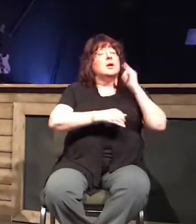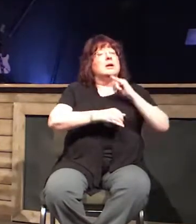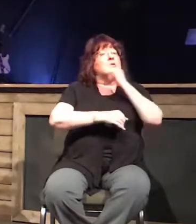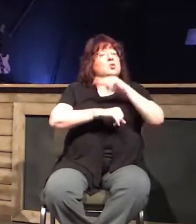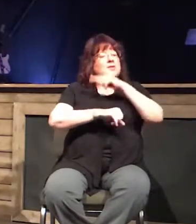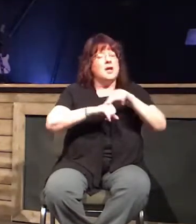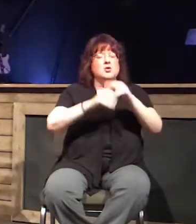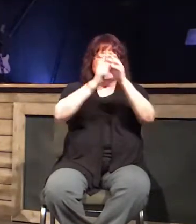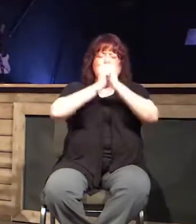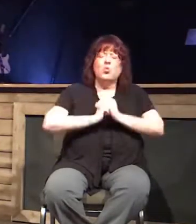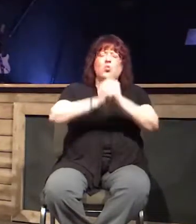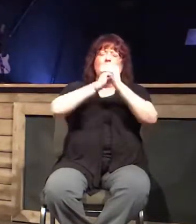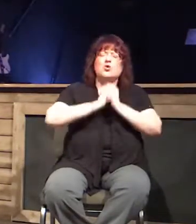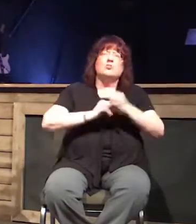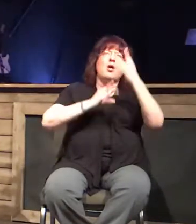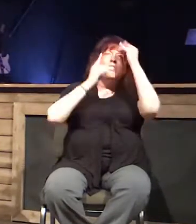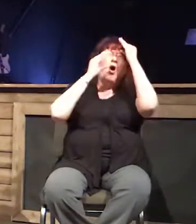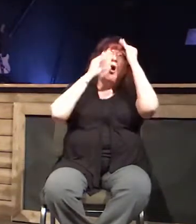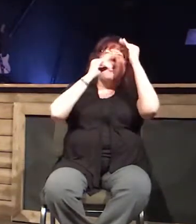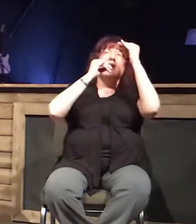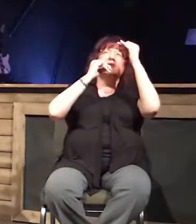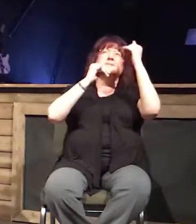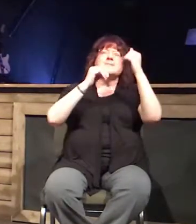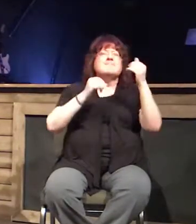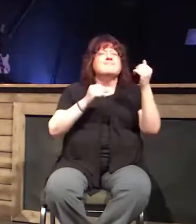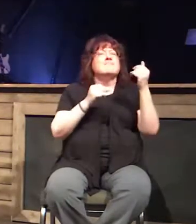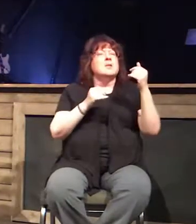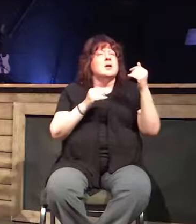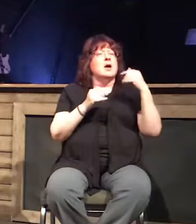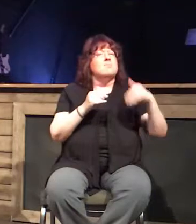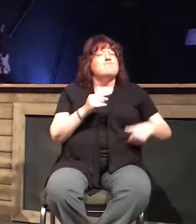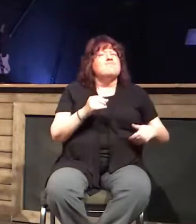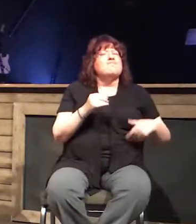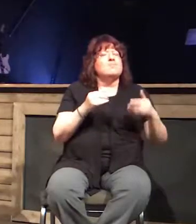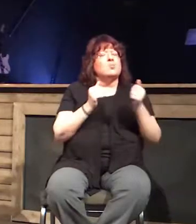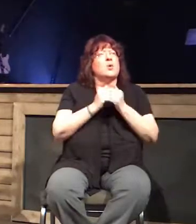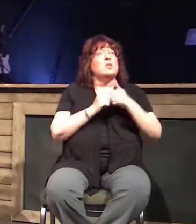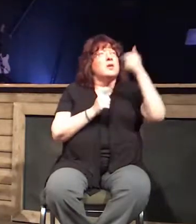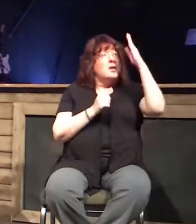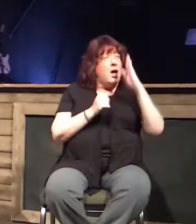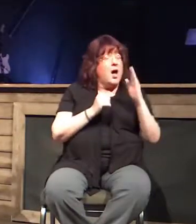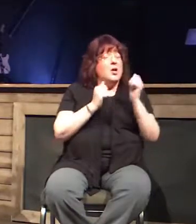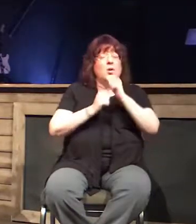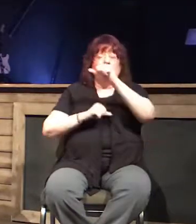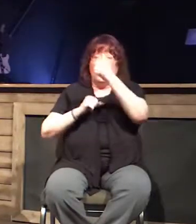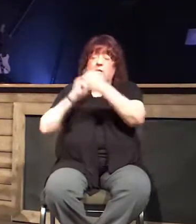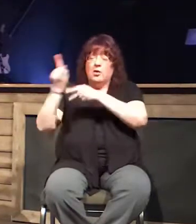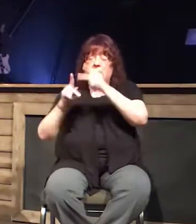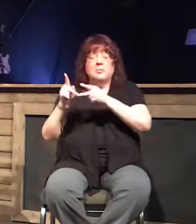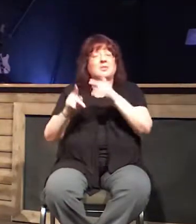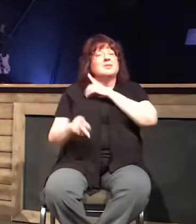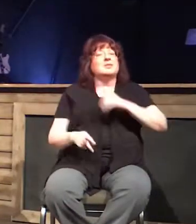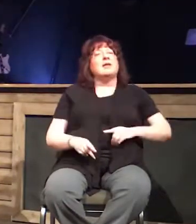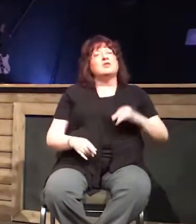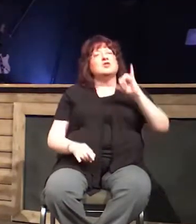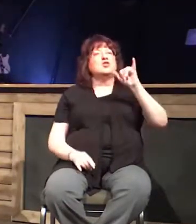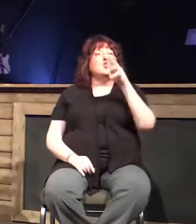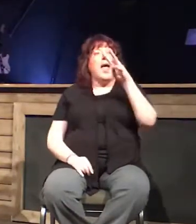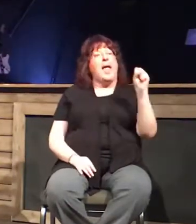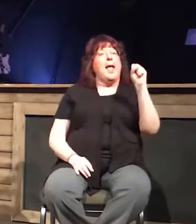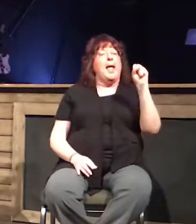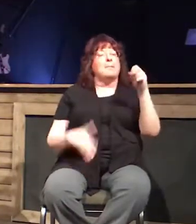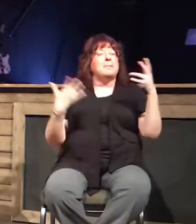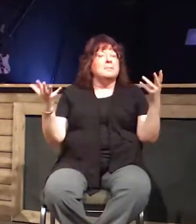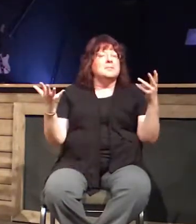worship to these thoughts, to these insights that David had about God and relationships with others. You could say these are David's jams, if you will,